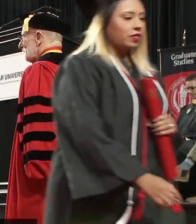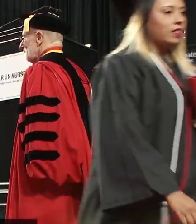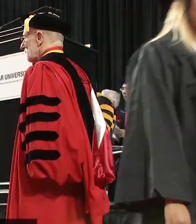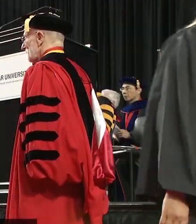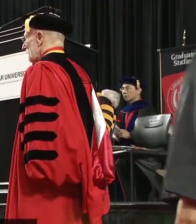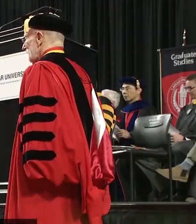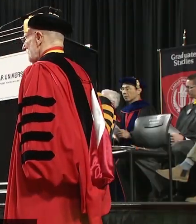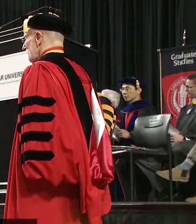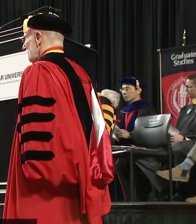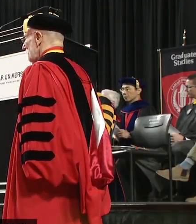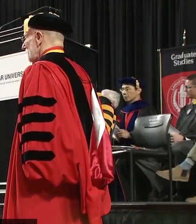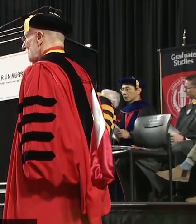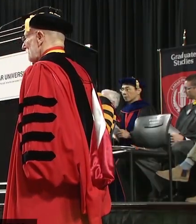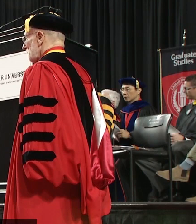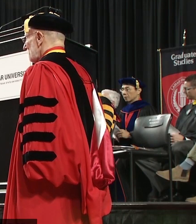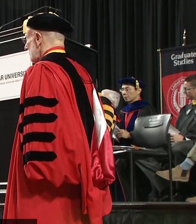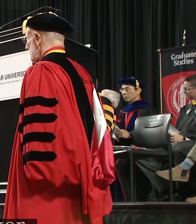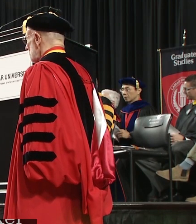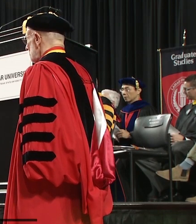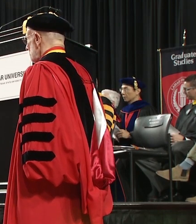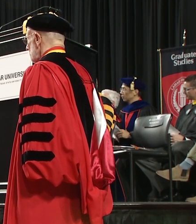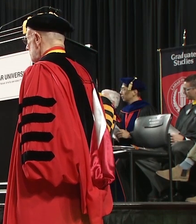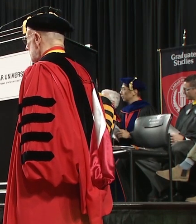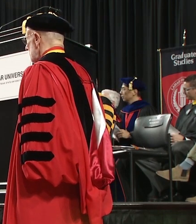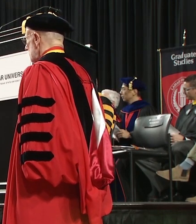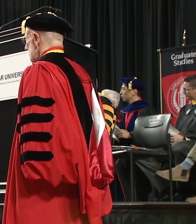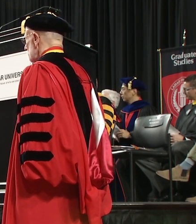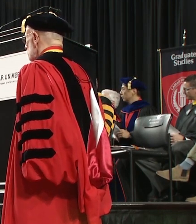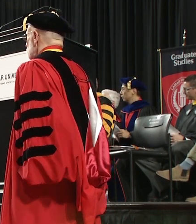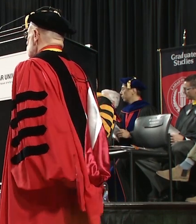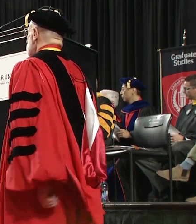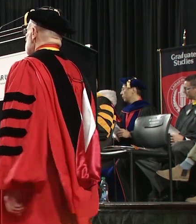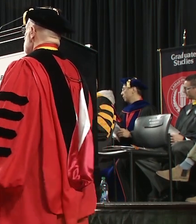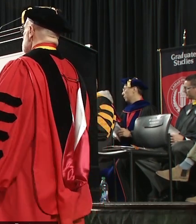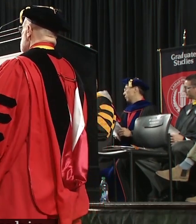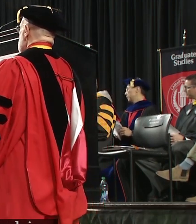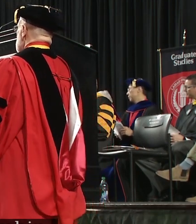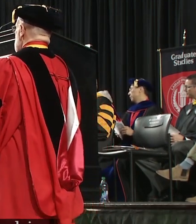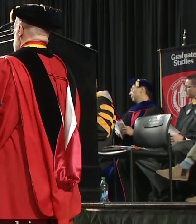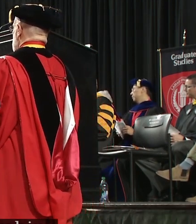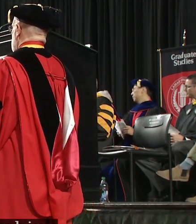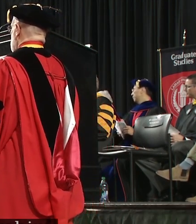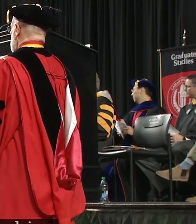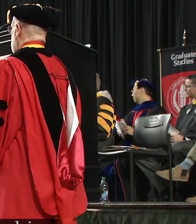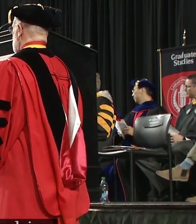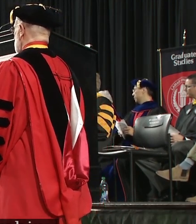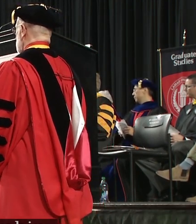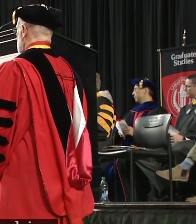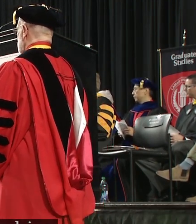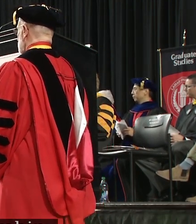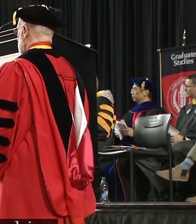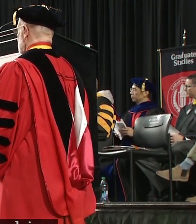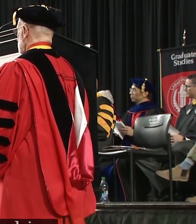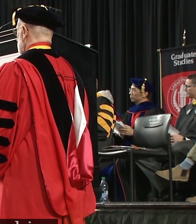Bachelor of Business Administration and Entrepreneurship, Ashley Marie Reese.